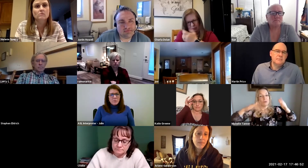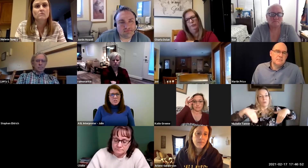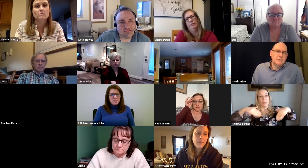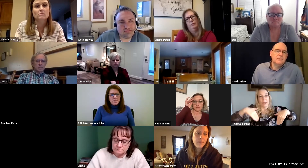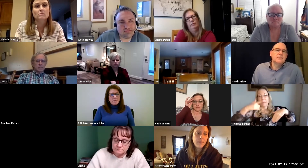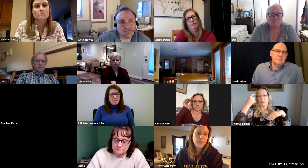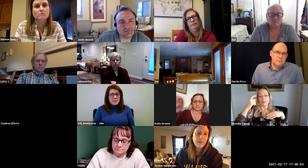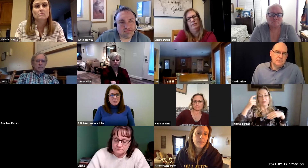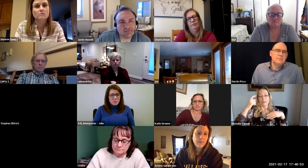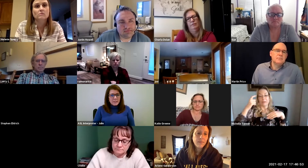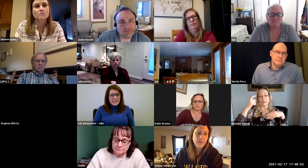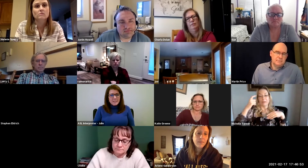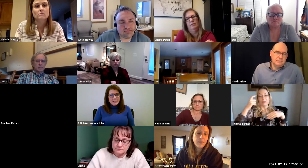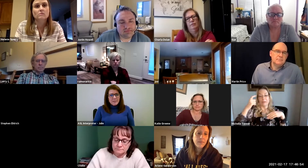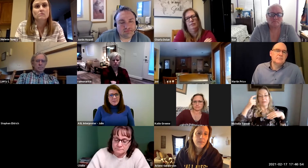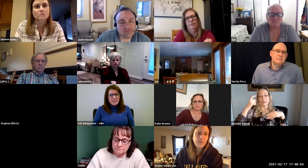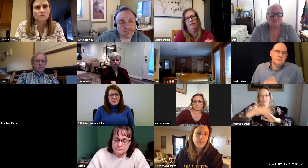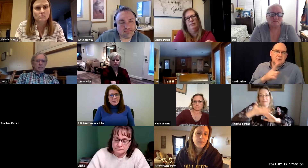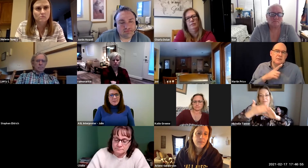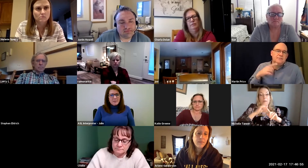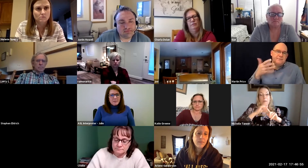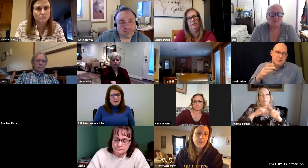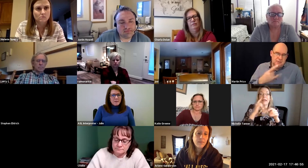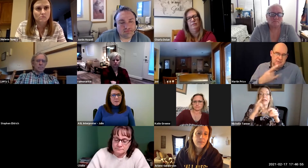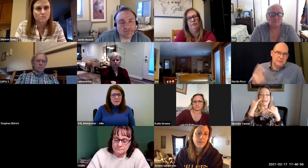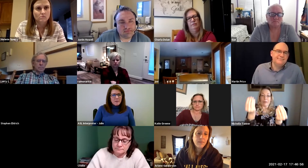some of the language, but it may be too late.